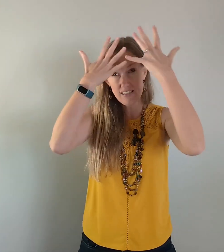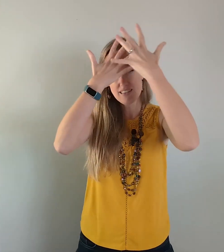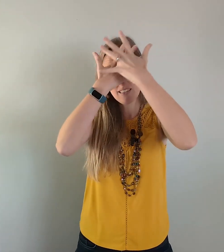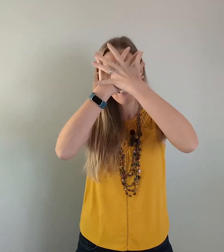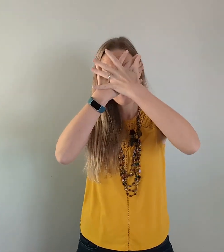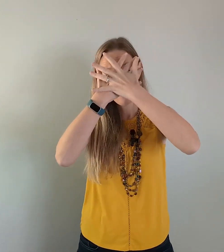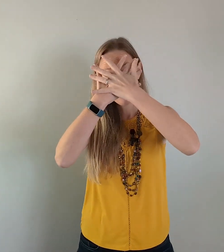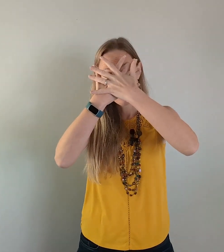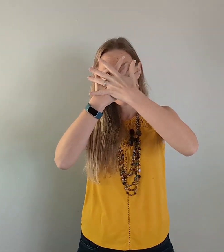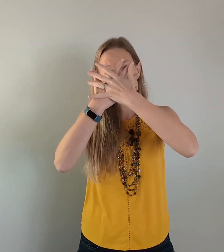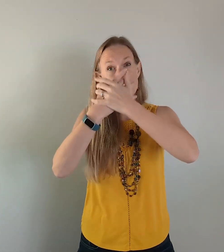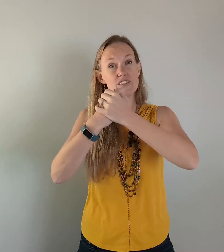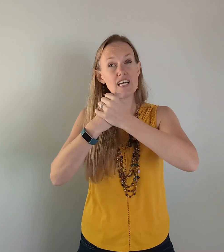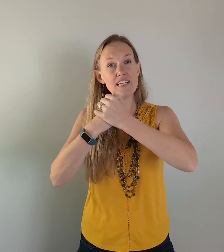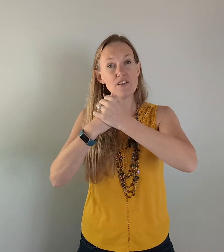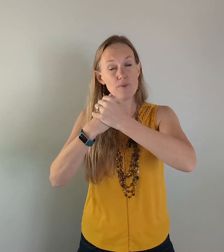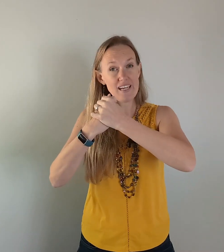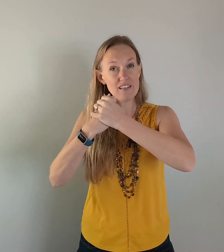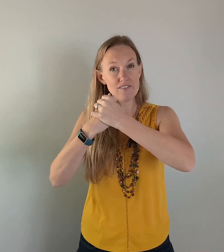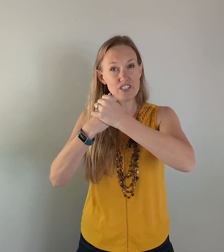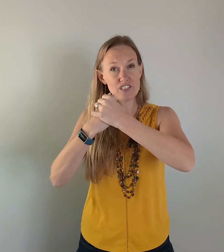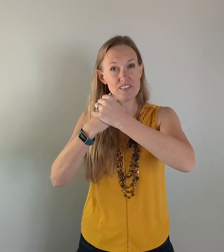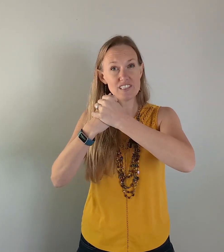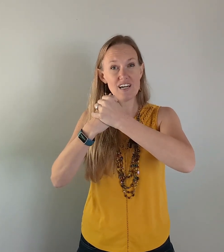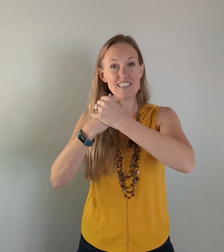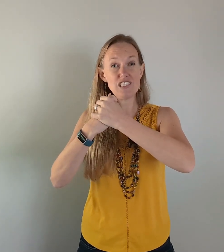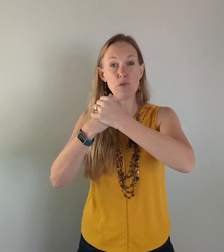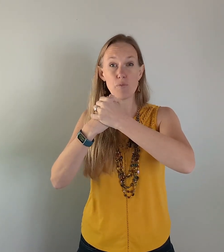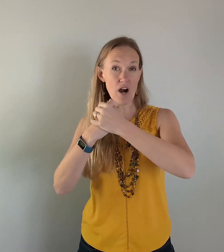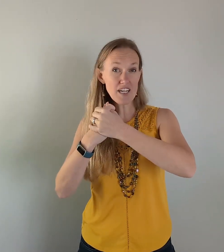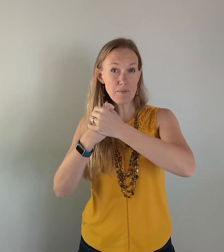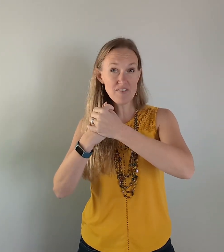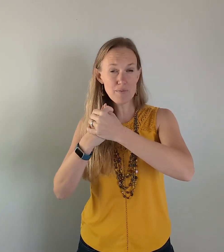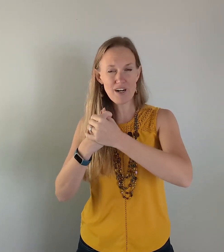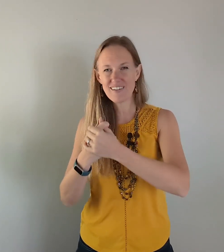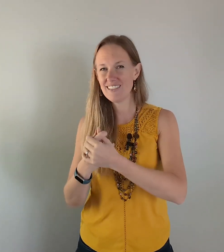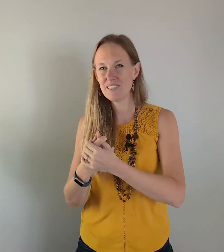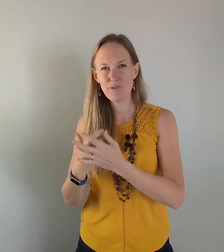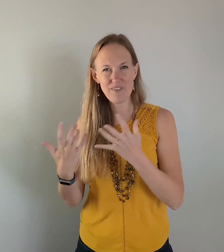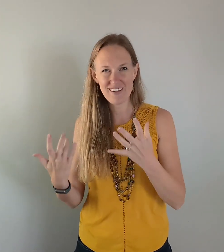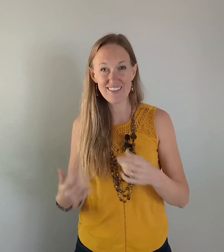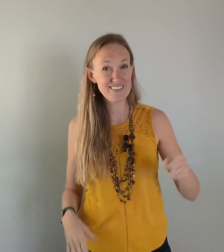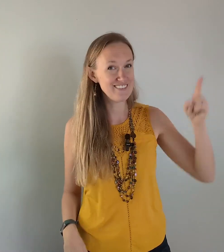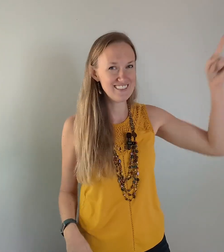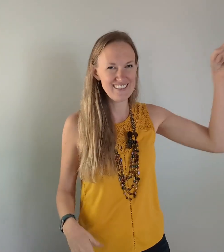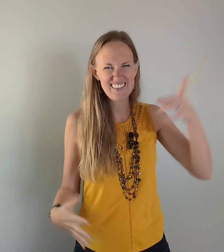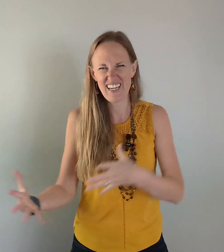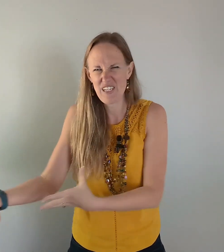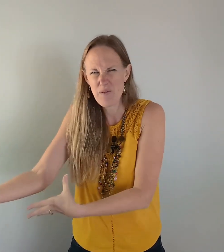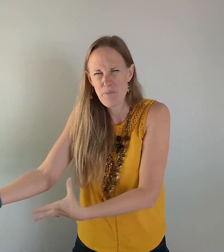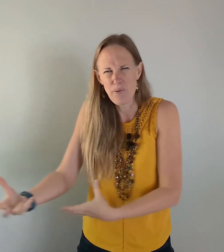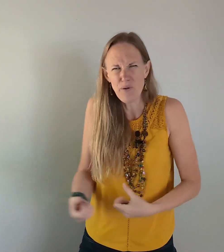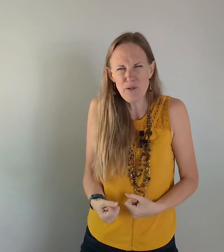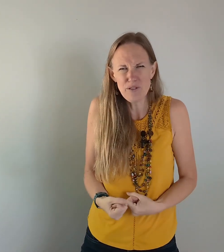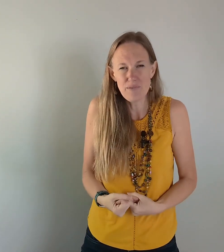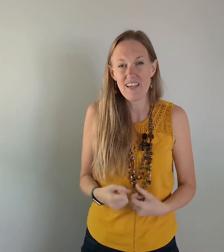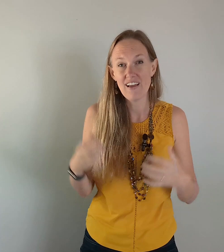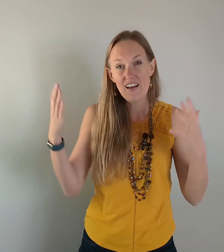darkness. Okay, if you're signing the regular version of the song, it's you brought me from darkness, but you can also still sign you pulled me